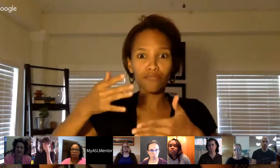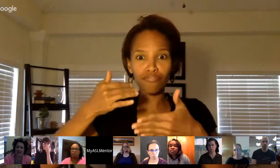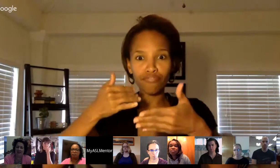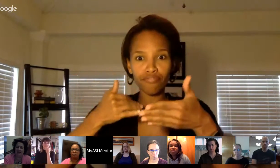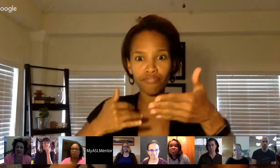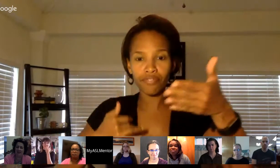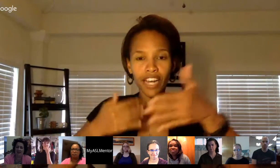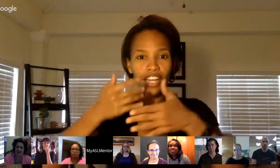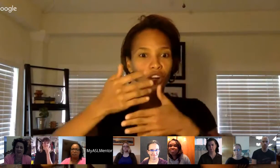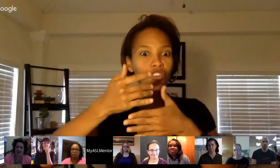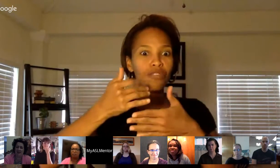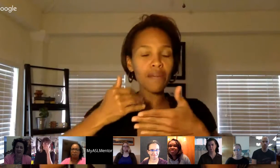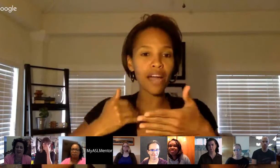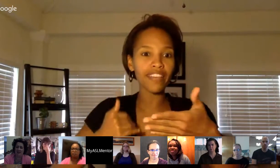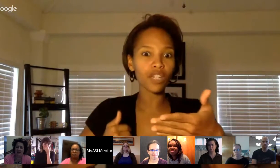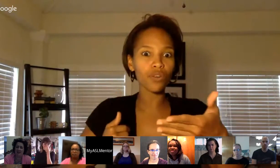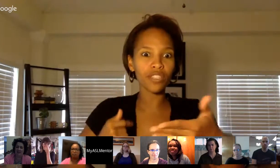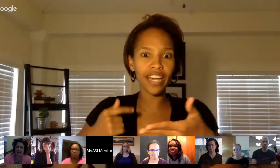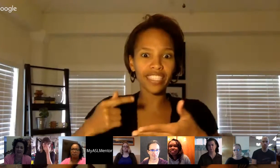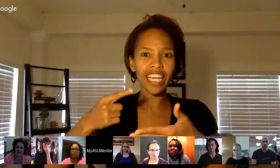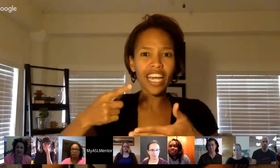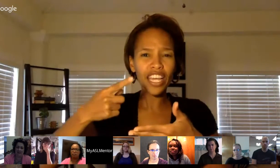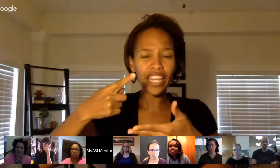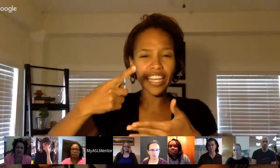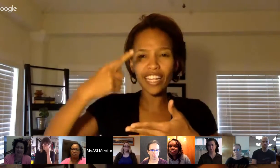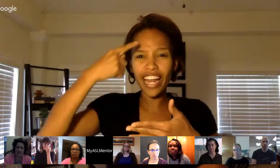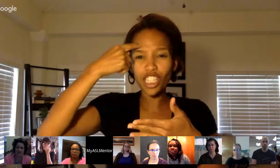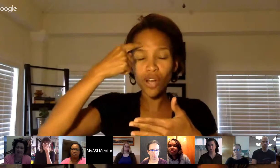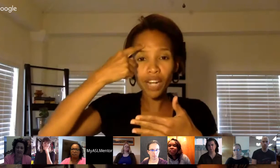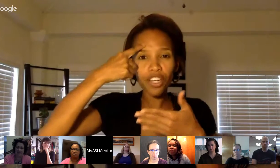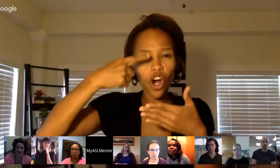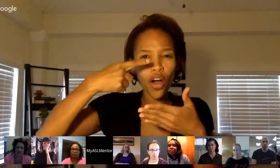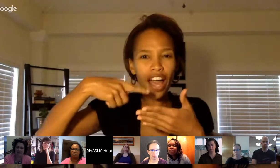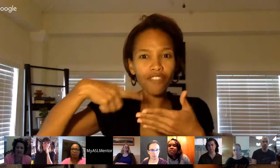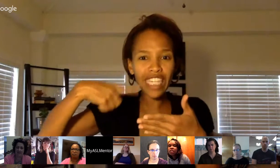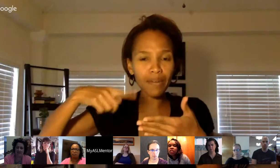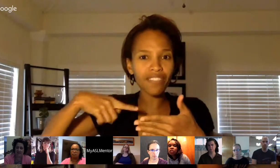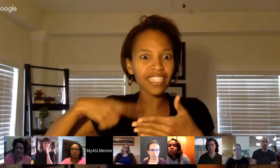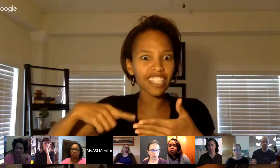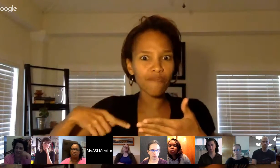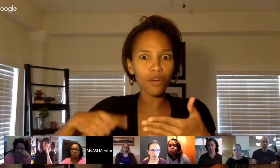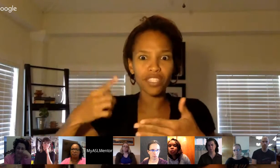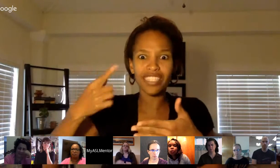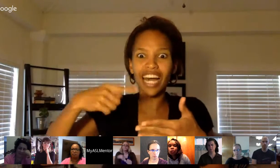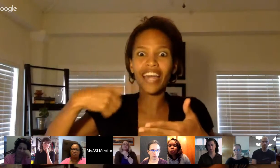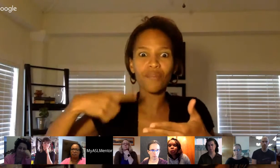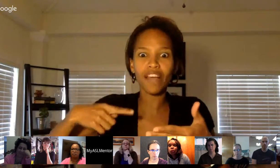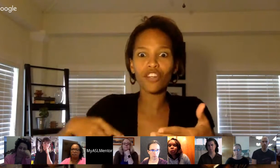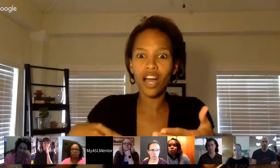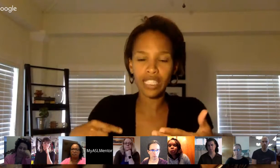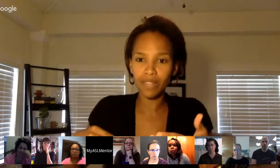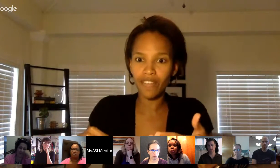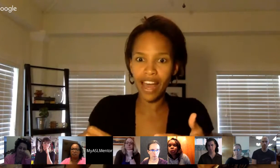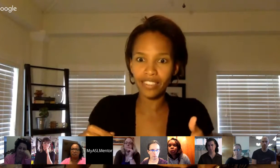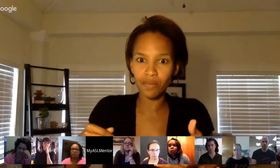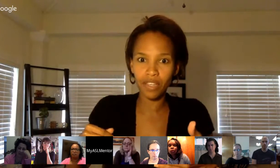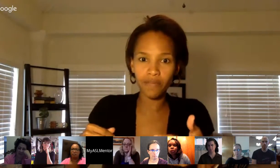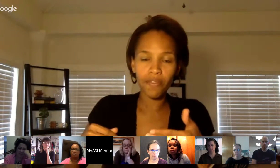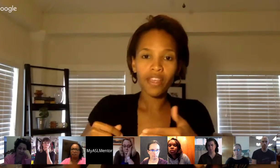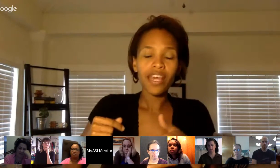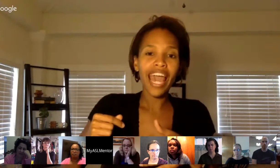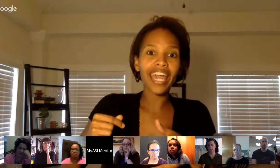Rolodex. I go through my mind like a Rolodex, and I try to recall every time I've seen a deaf person sign whatever concept